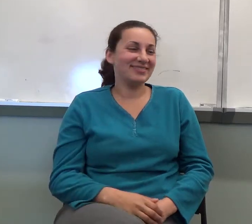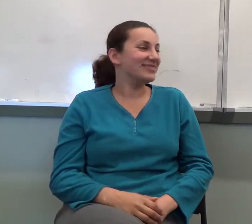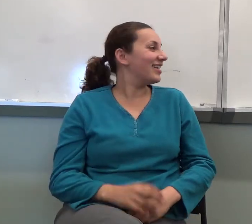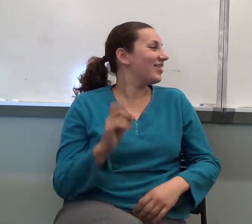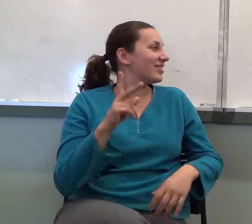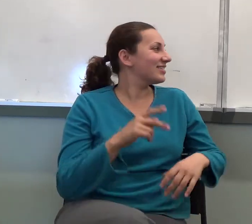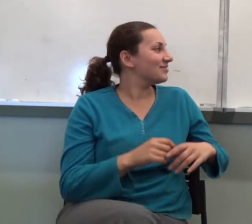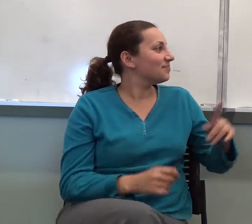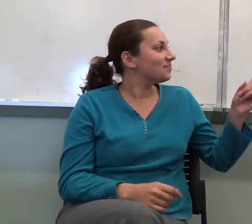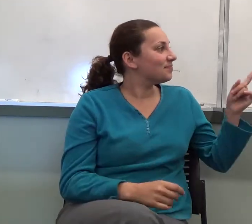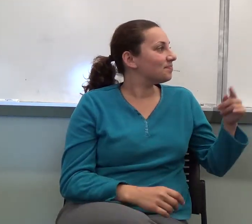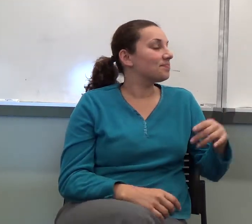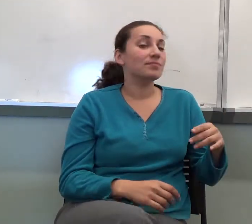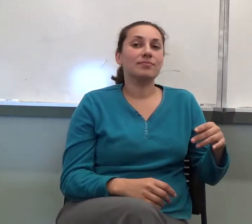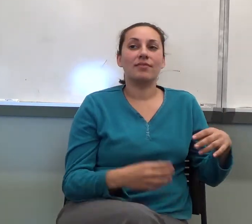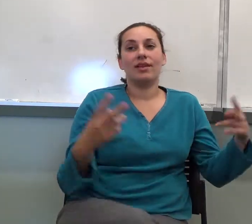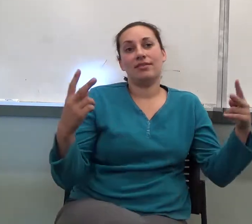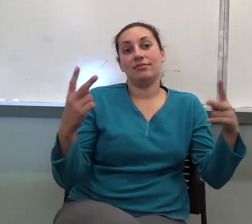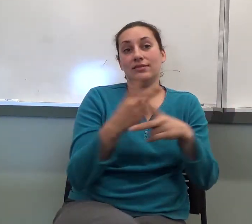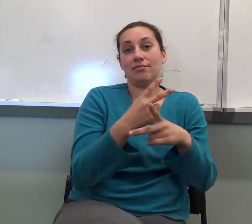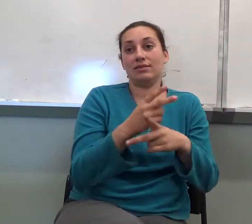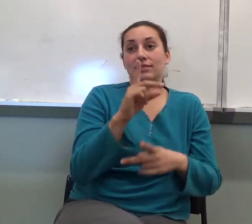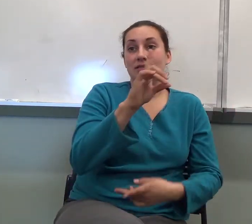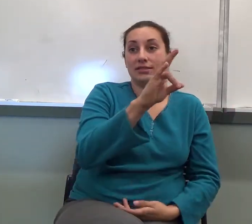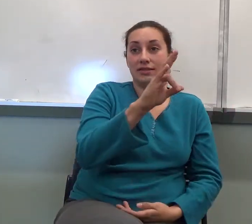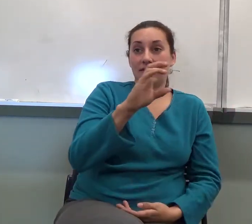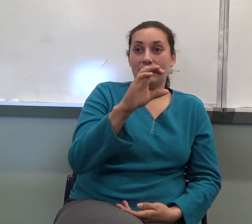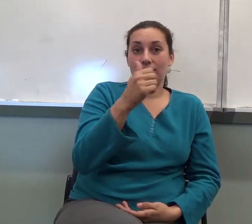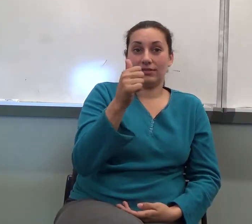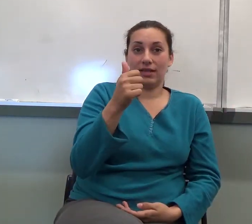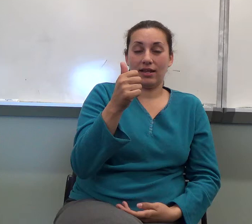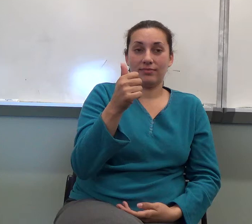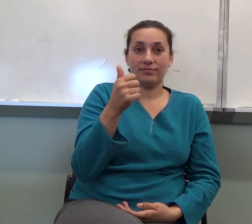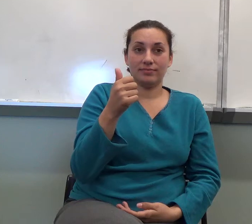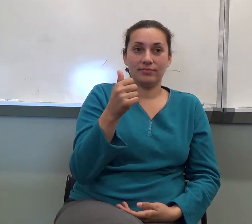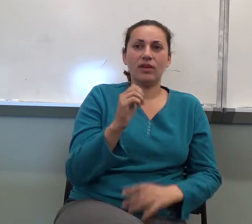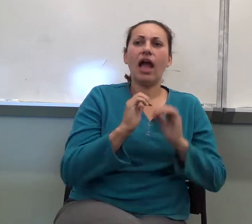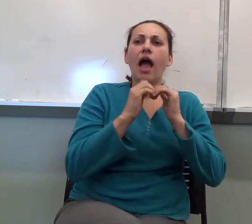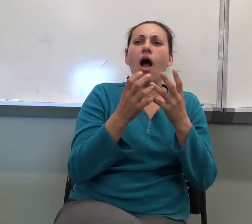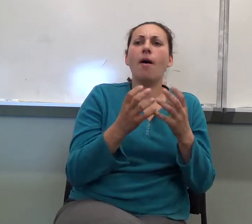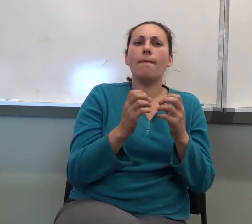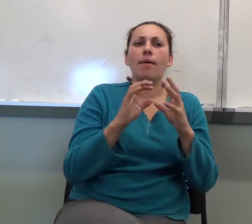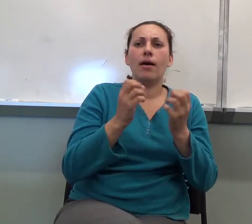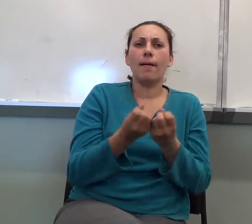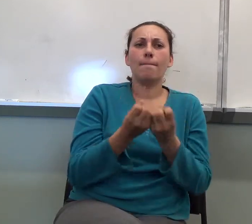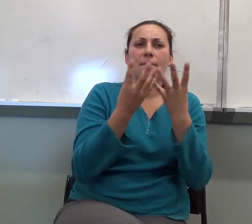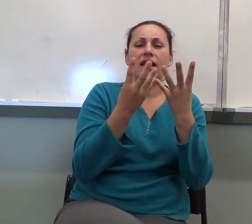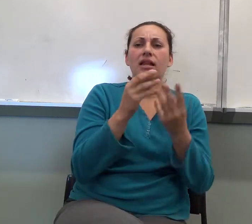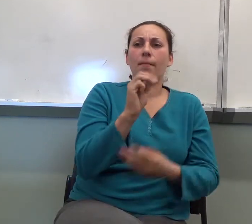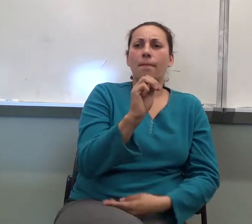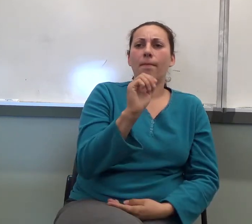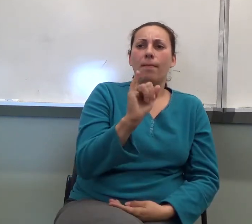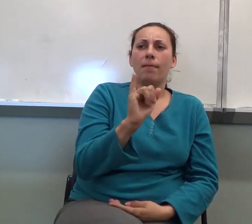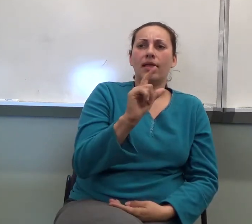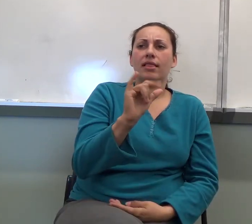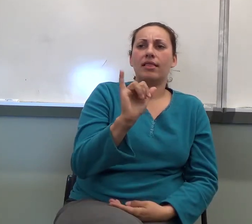times 710 and figure out how many milliliters we've got. That would be one way to do it. Not the only way.